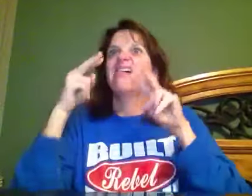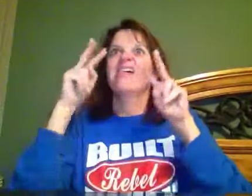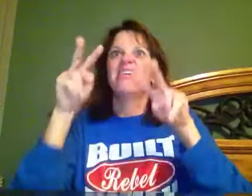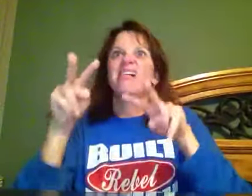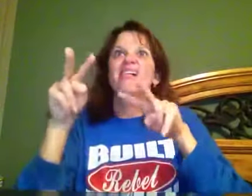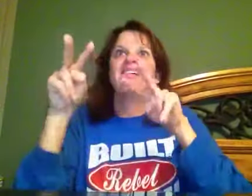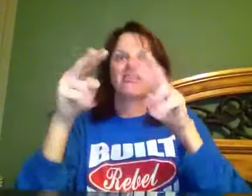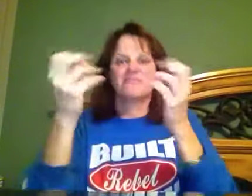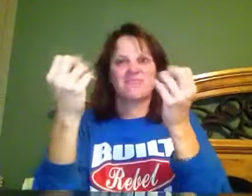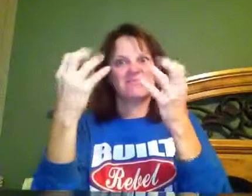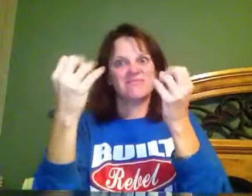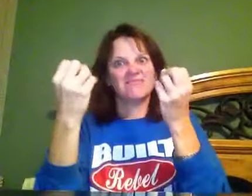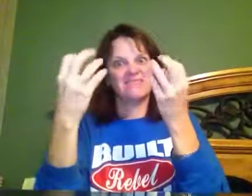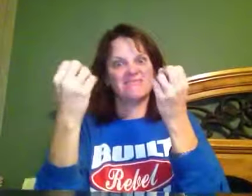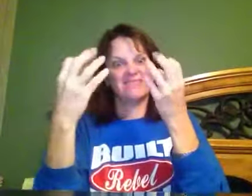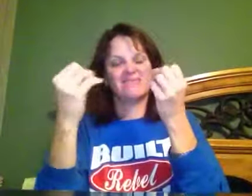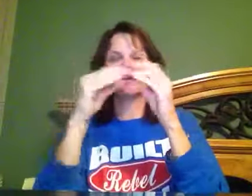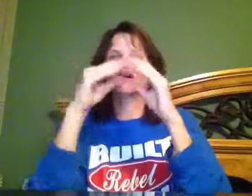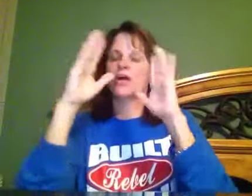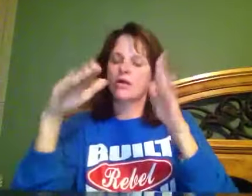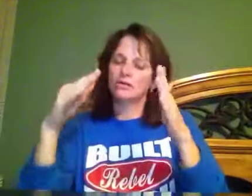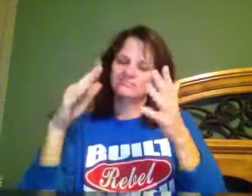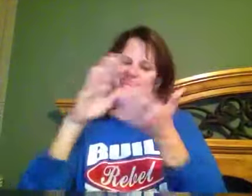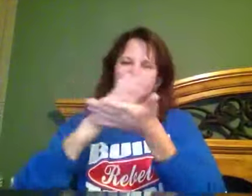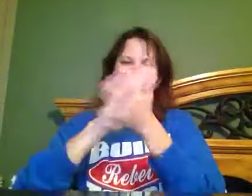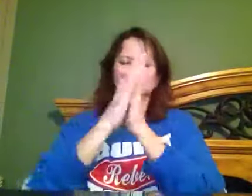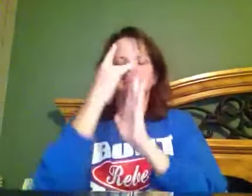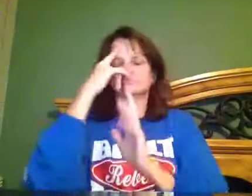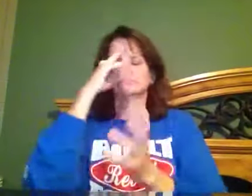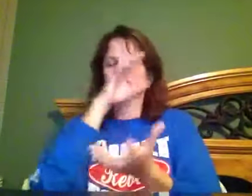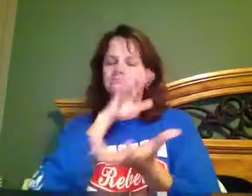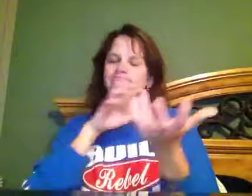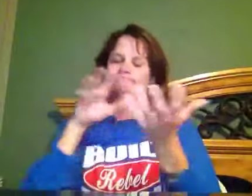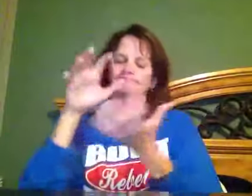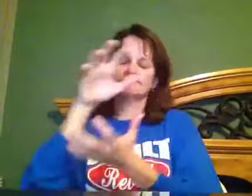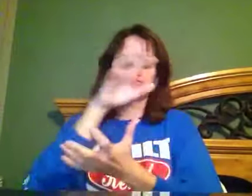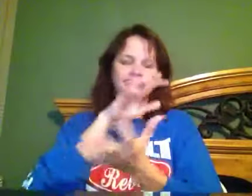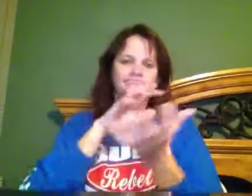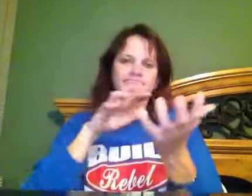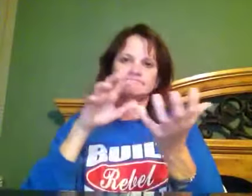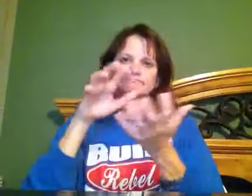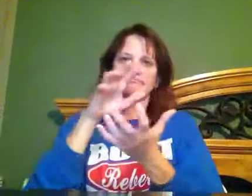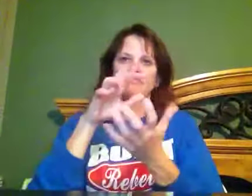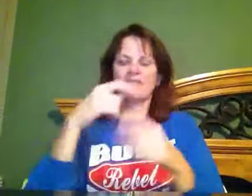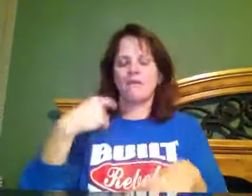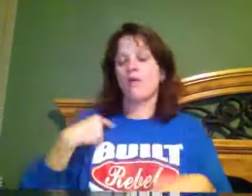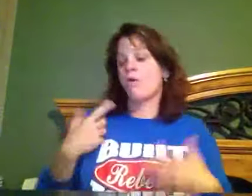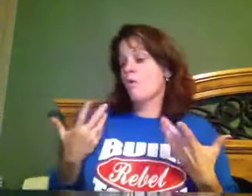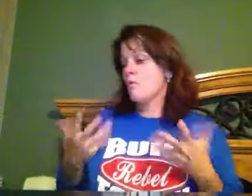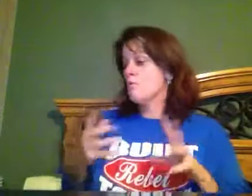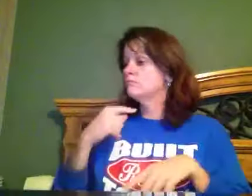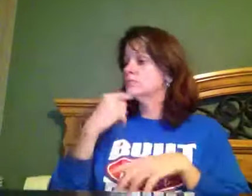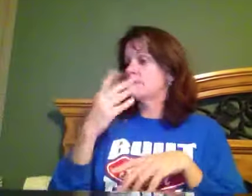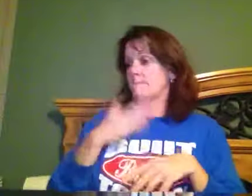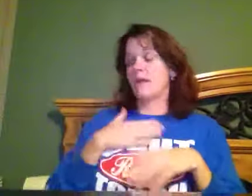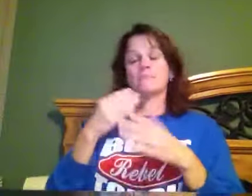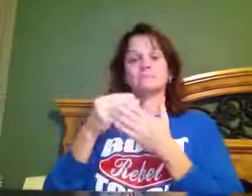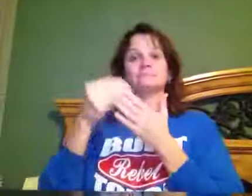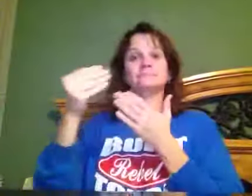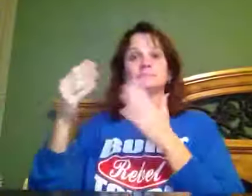very confusing. And I always hand my buyers a crib sheet on the house with some details that want you